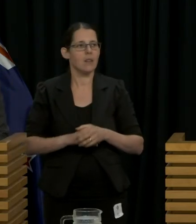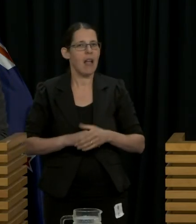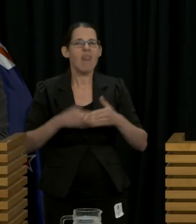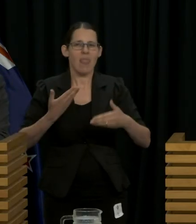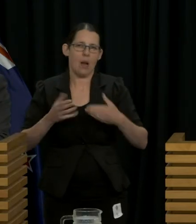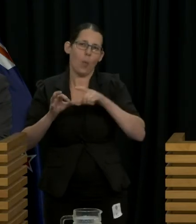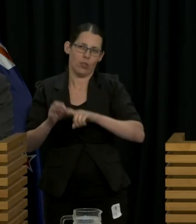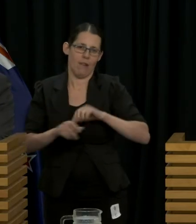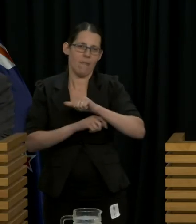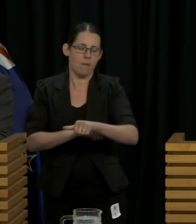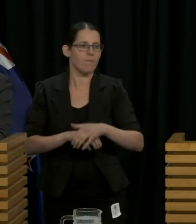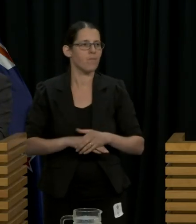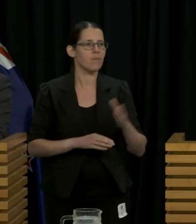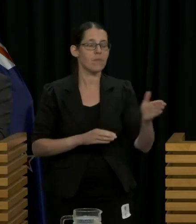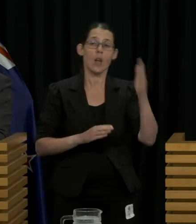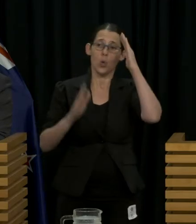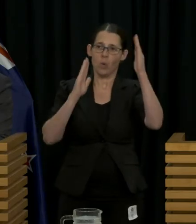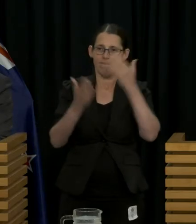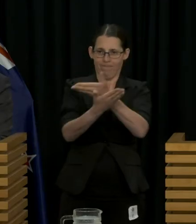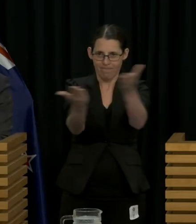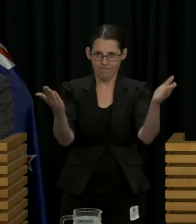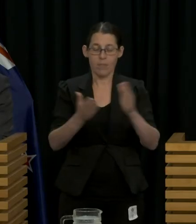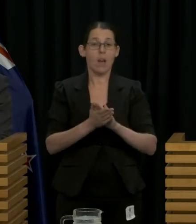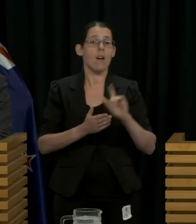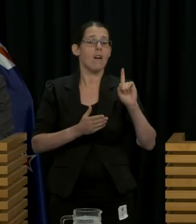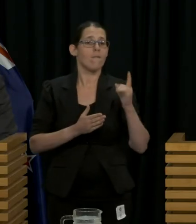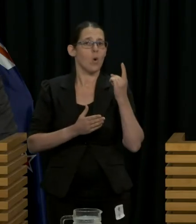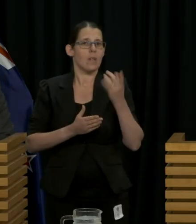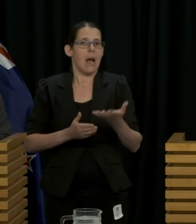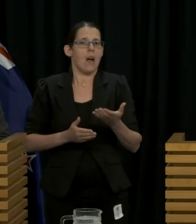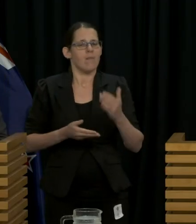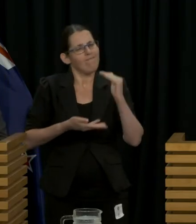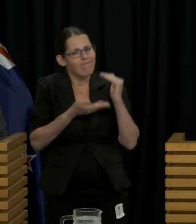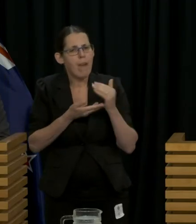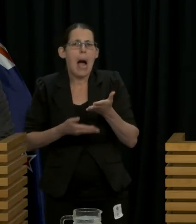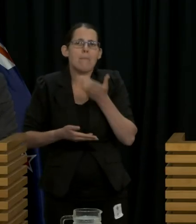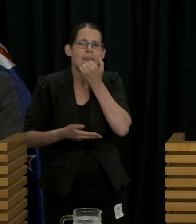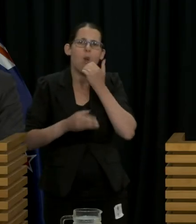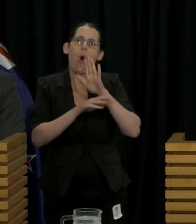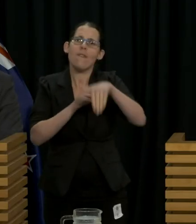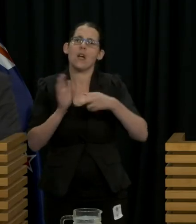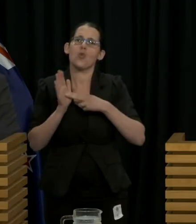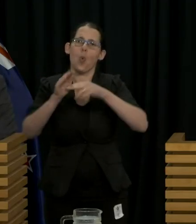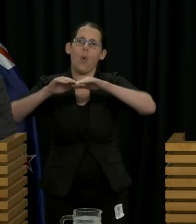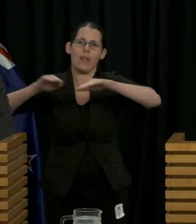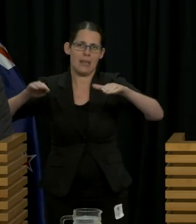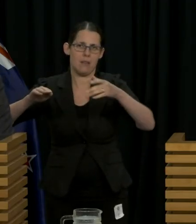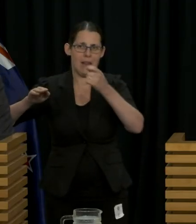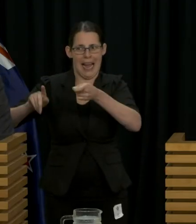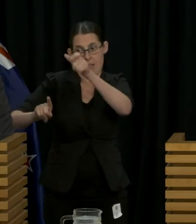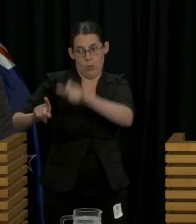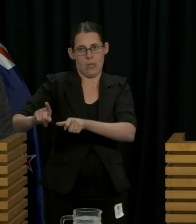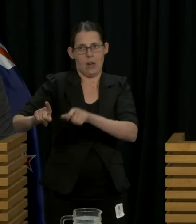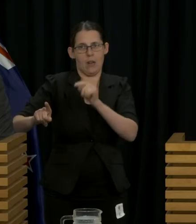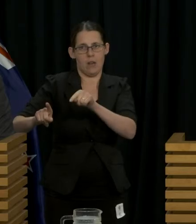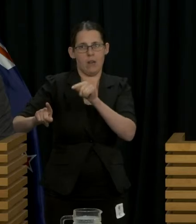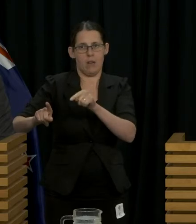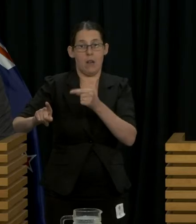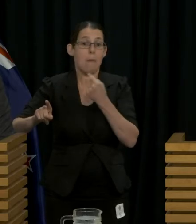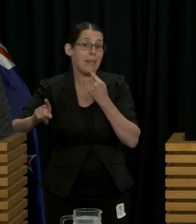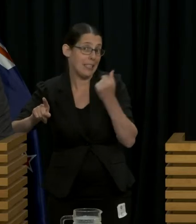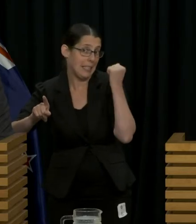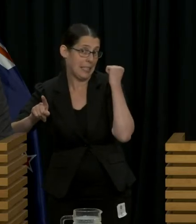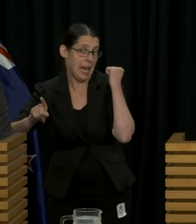koutou katoa. So first, a brief update on our Northland case. As I mentioned yesterday, this person is now officially considered